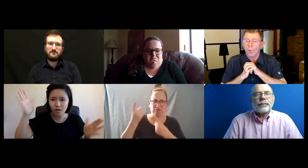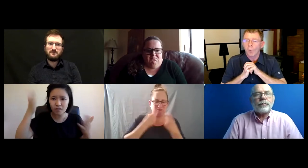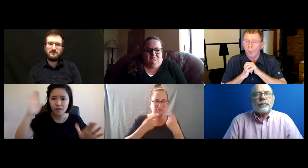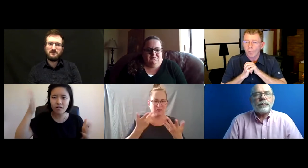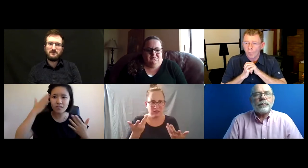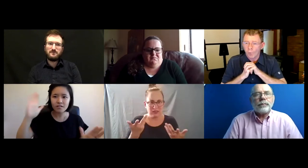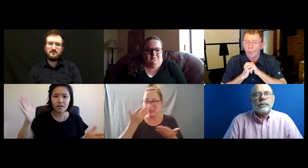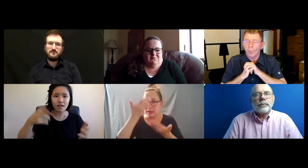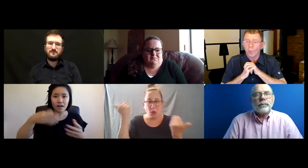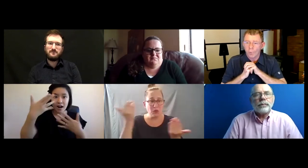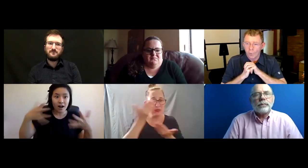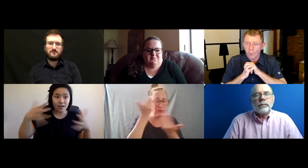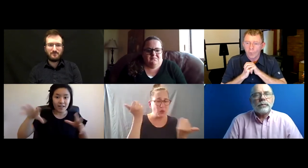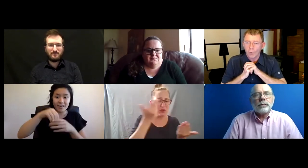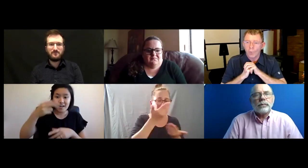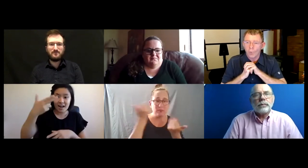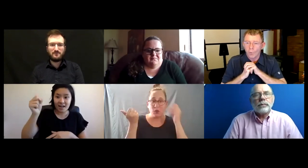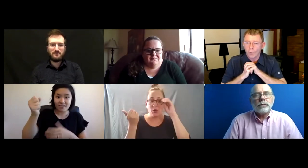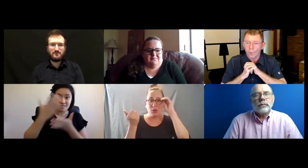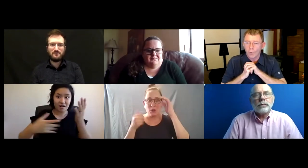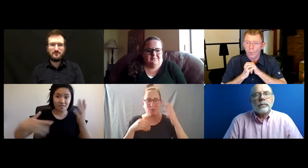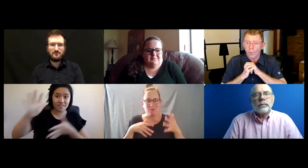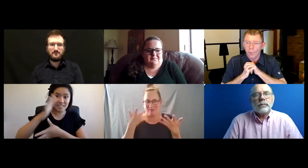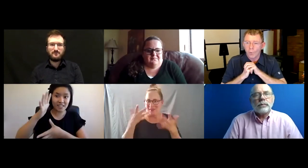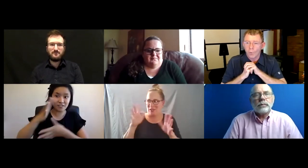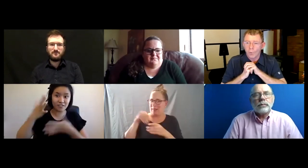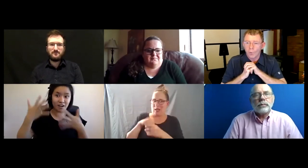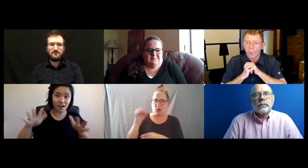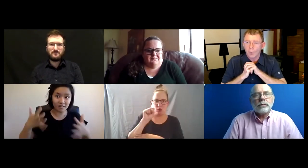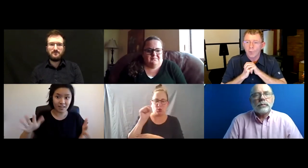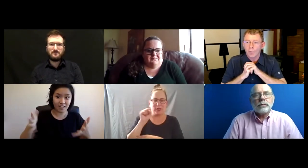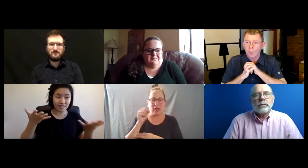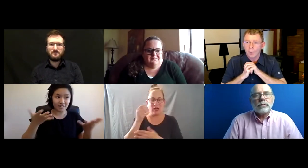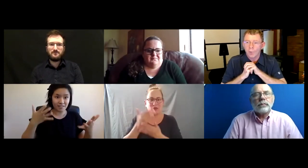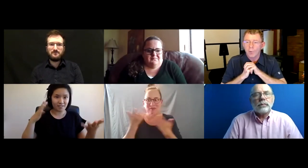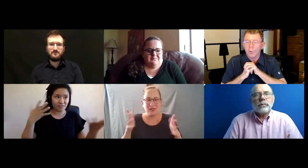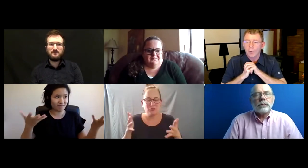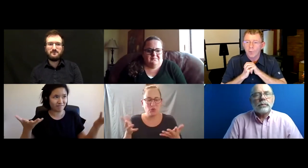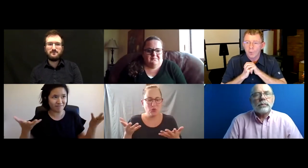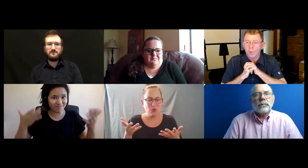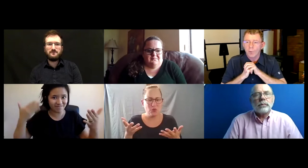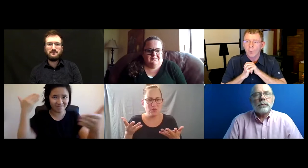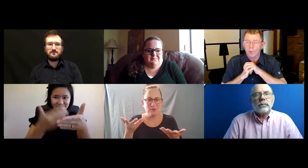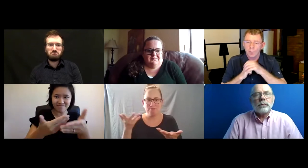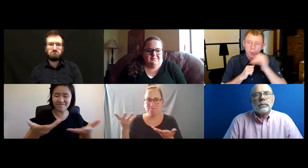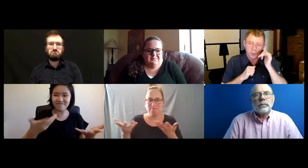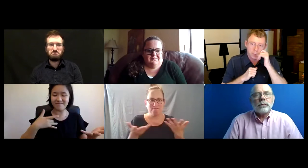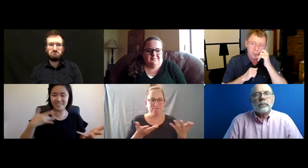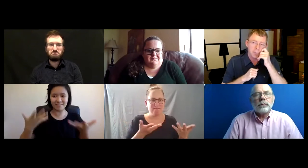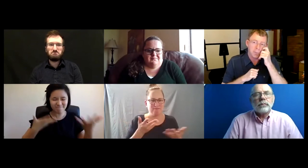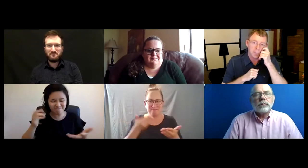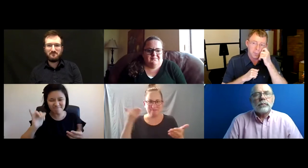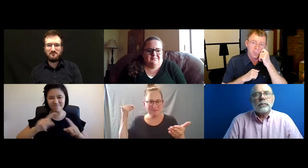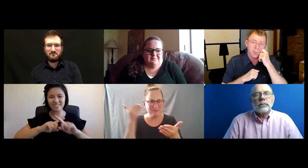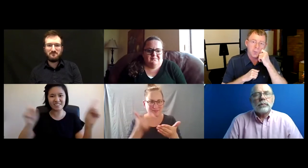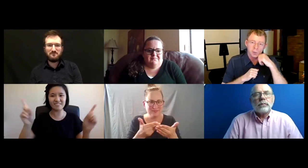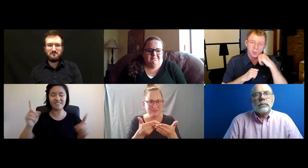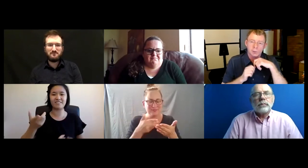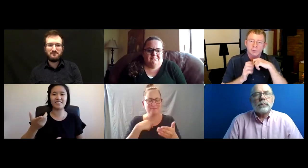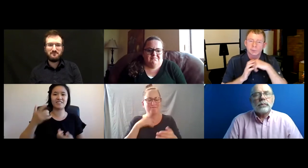know about Gallaudet, they asked a number of questions. They were already seniors in high school at this point, almost ready to